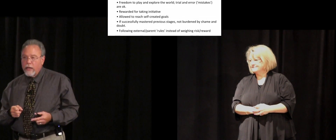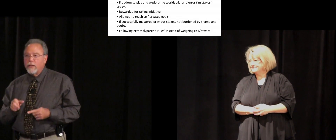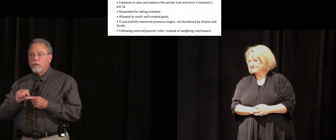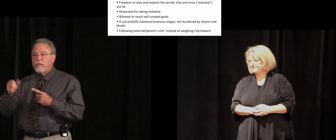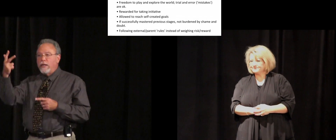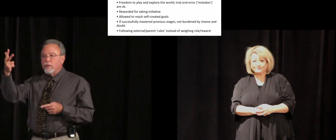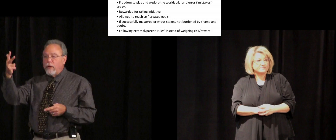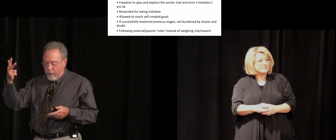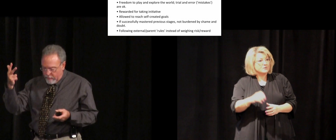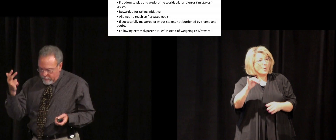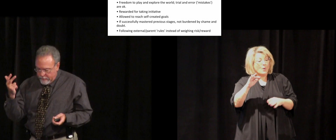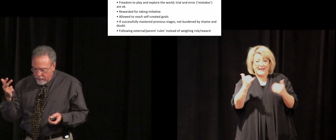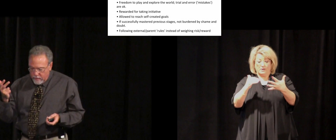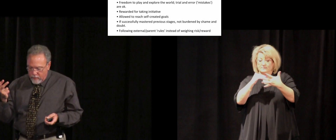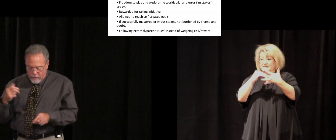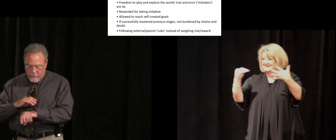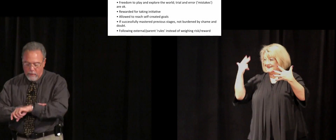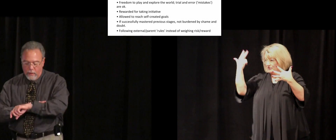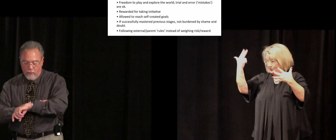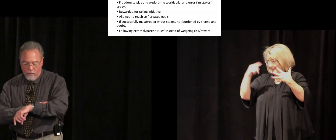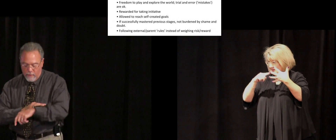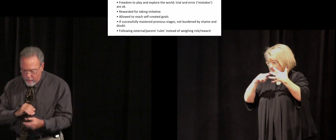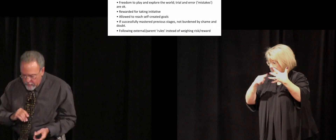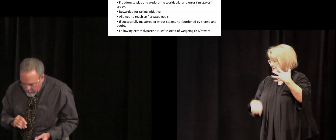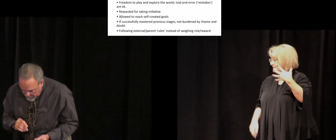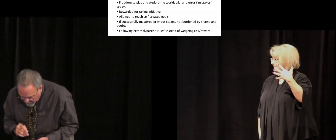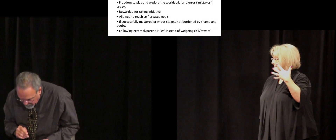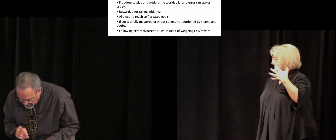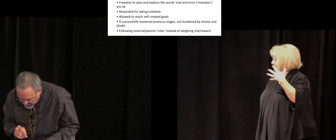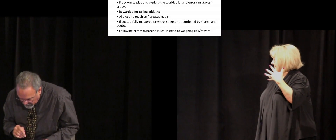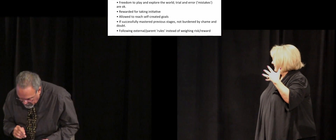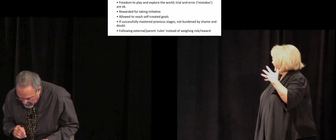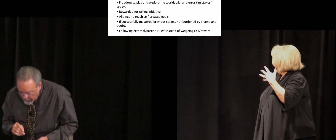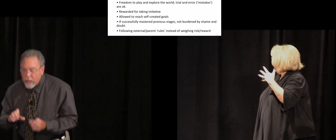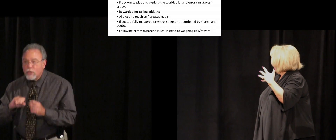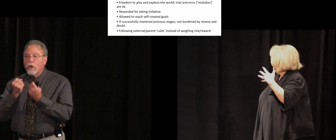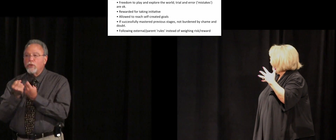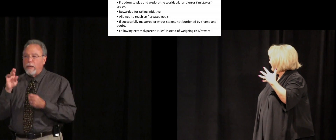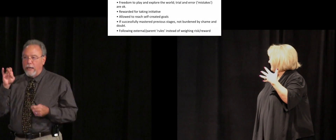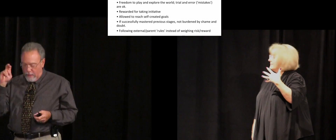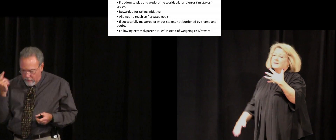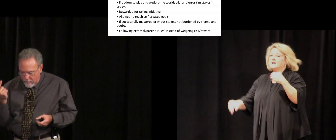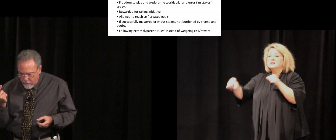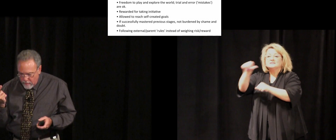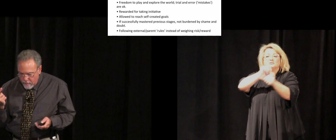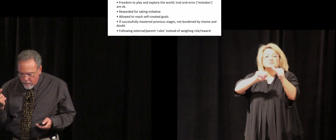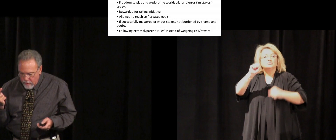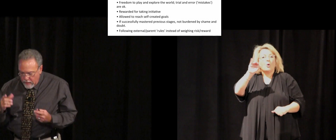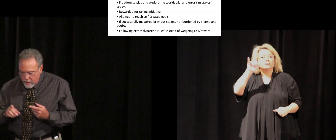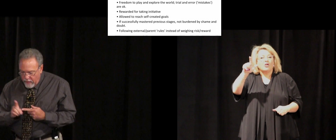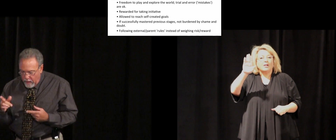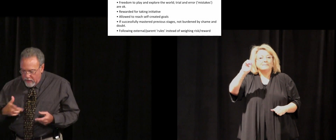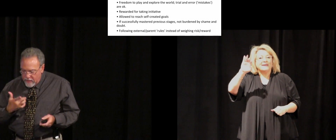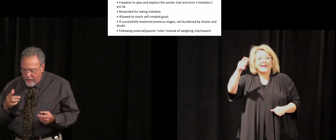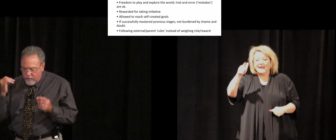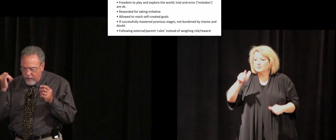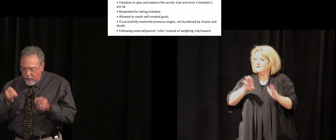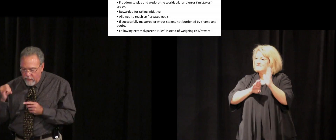Parents shielding their children from risk, from danger, from failure, from embarrassment, from